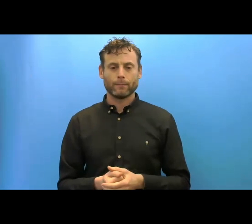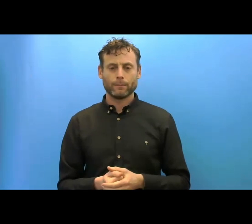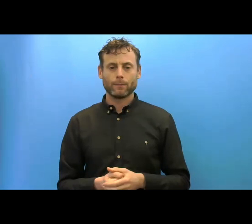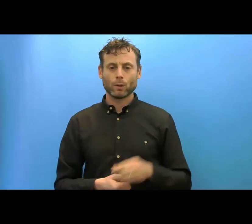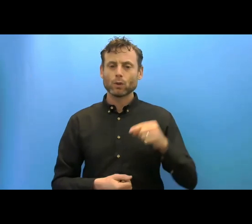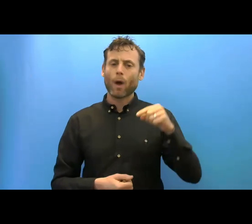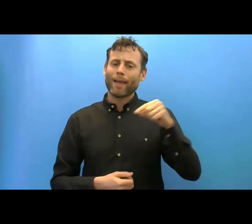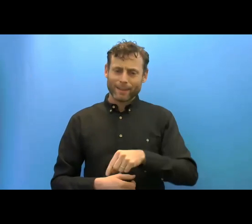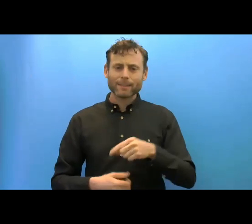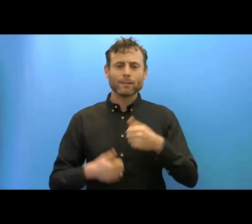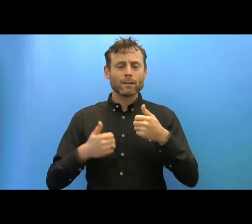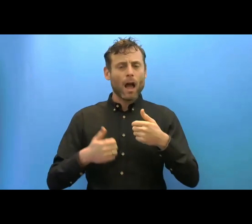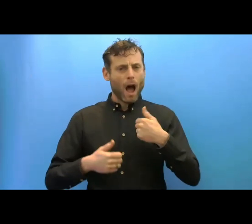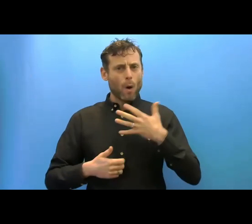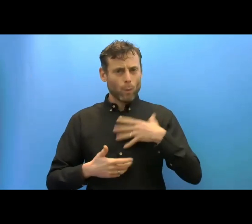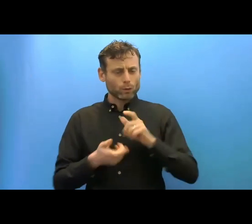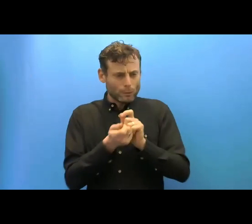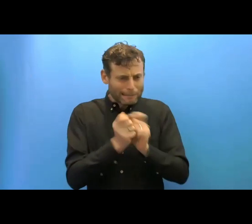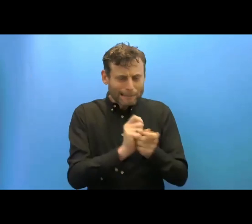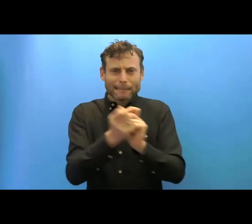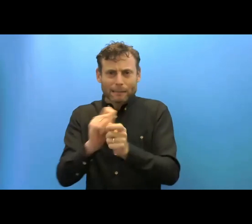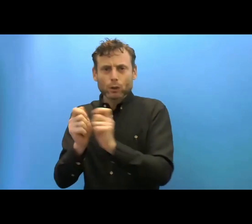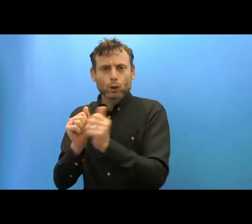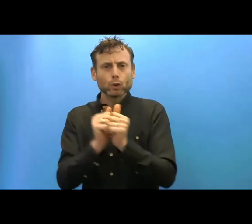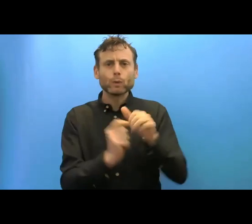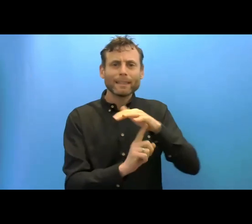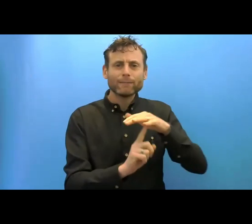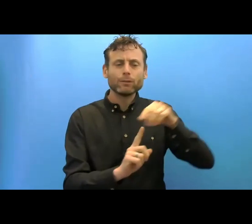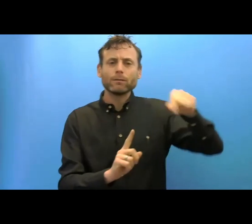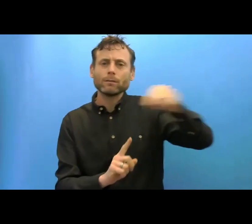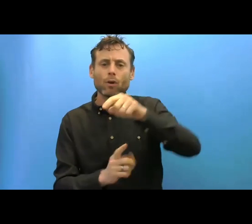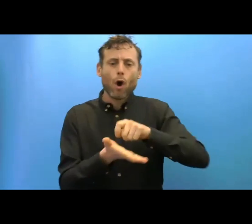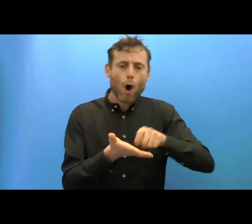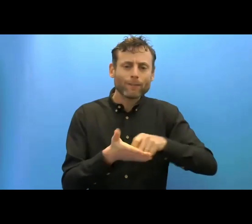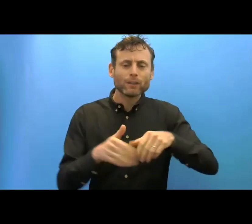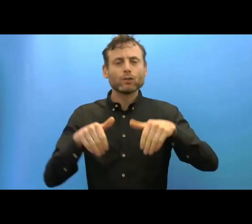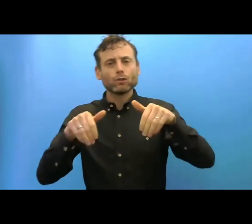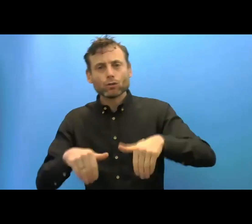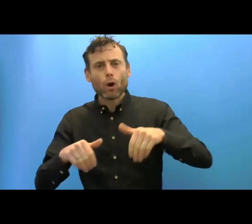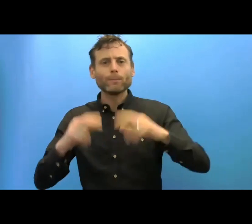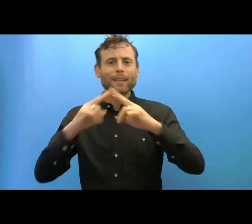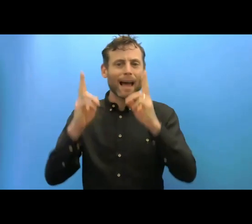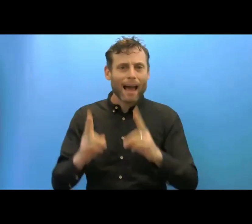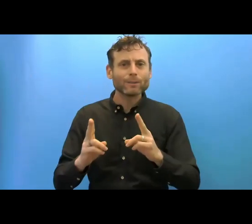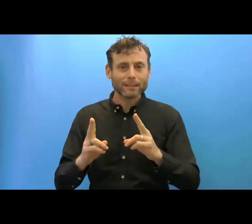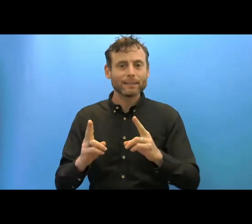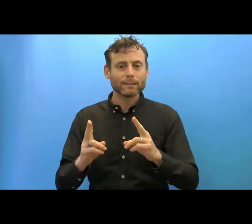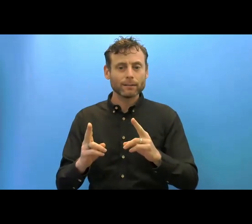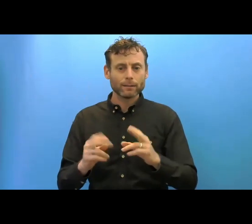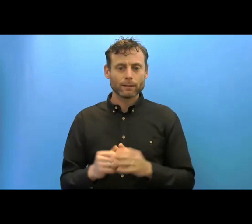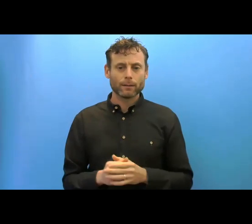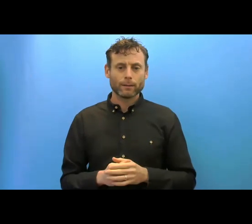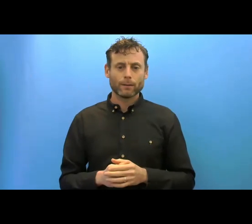with different types of spaces such as office, shops, houses, with a similar process. What do